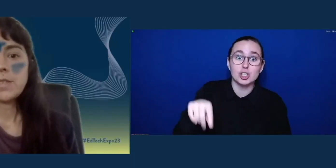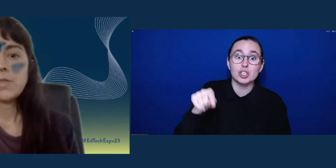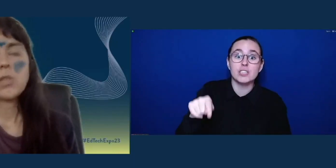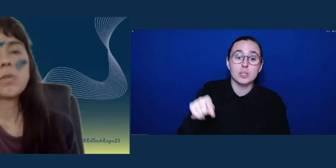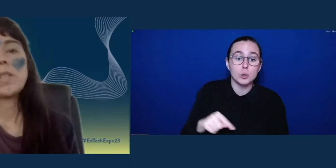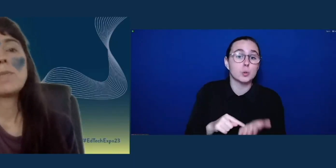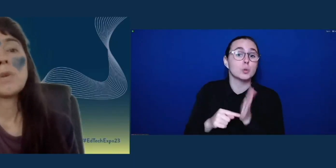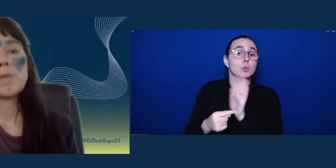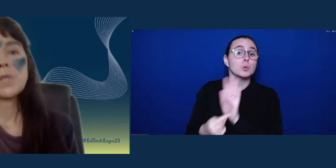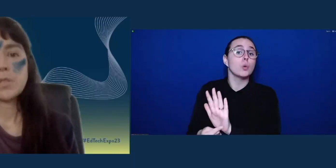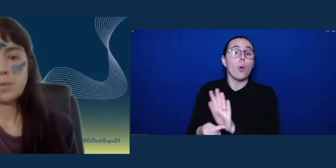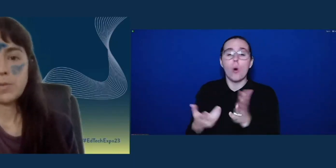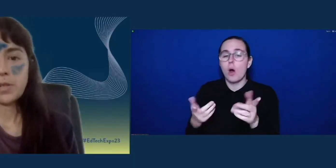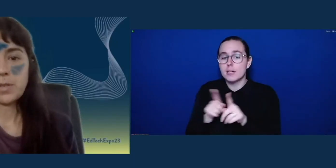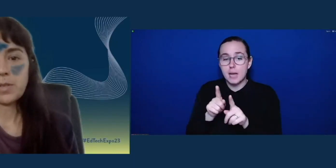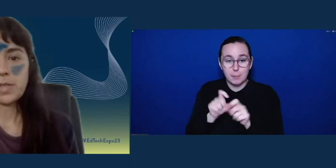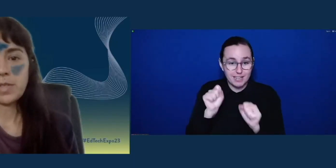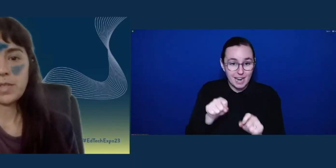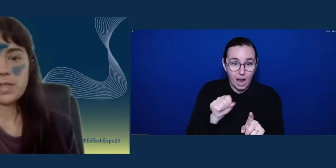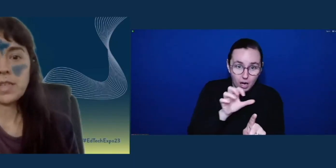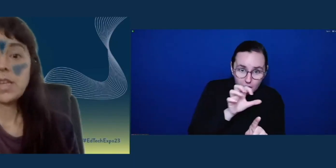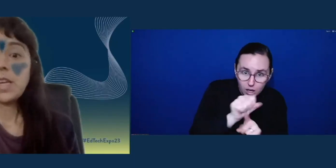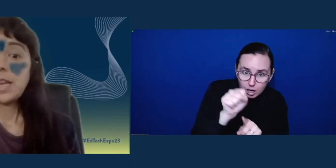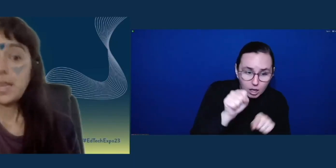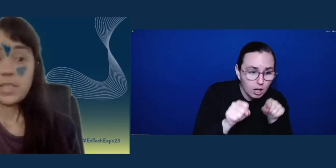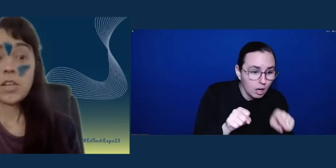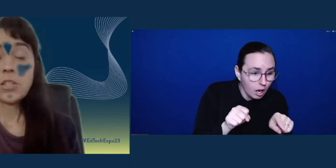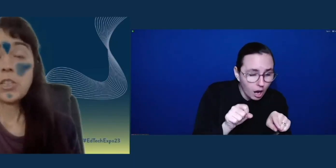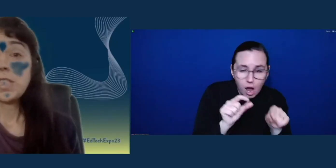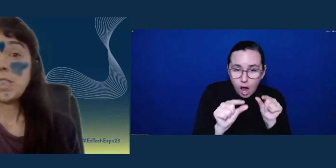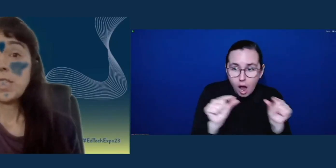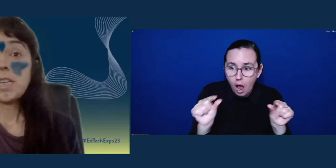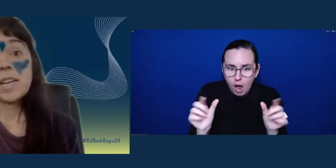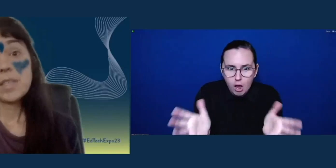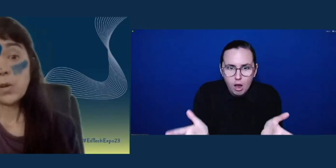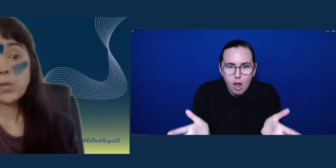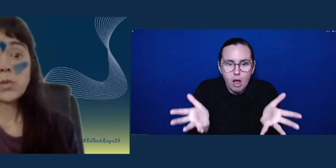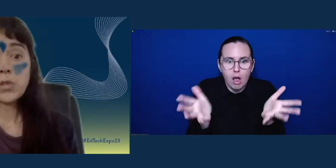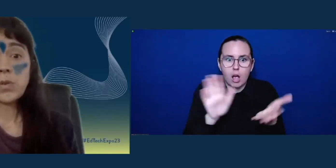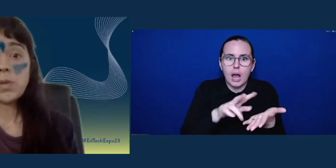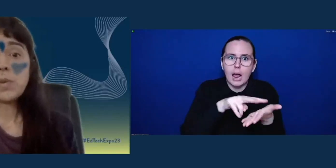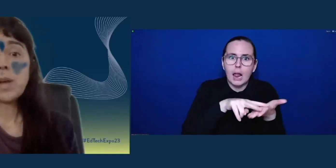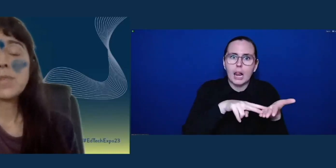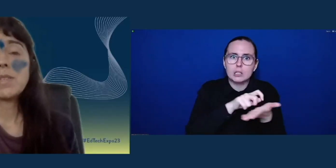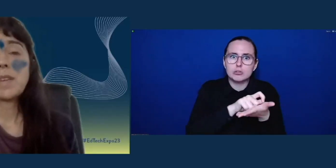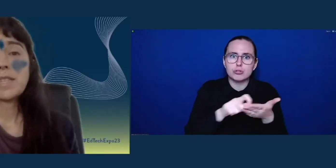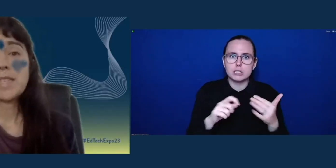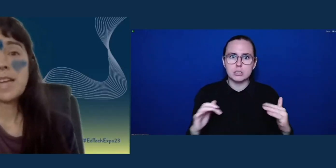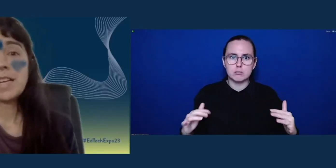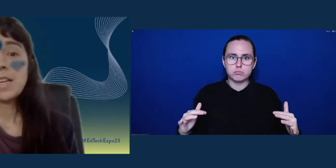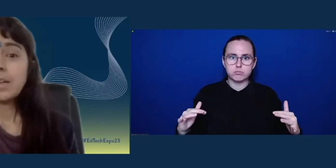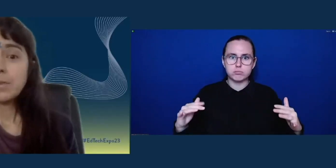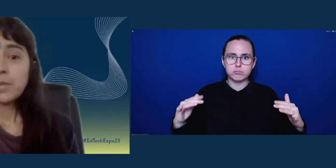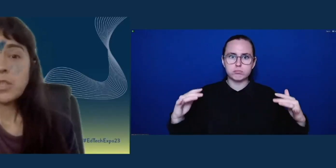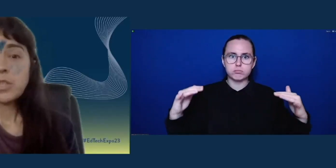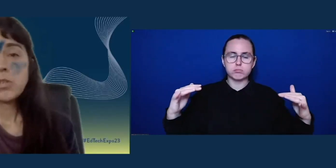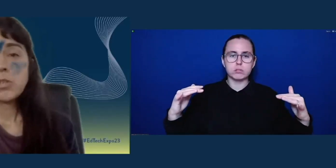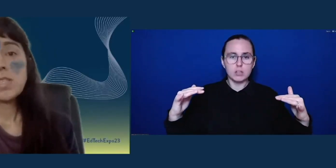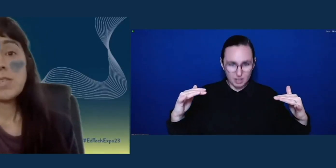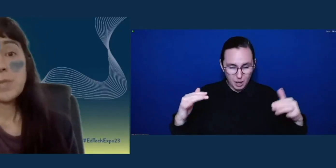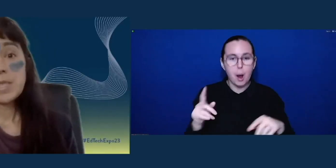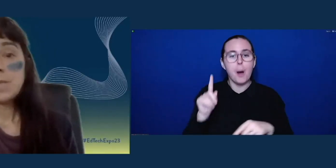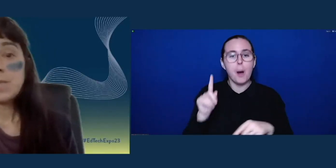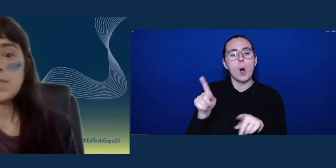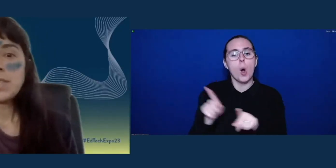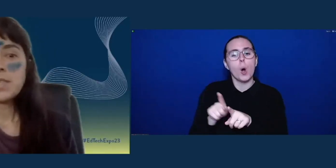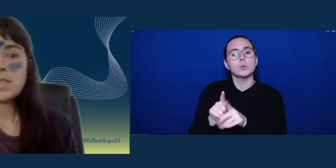skills of children in the most extreme circumstances. ACR GCD has also shown the promise of ed tech for reaching children